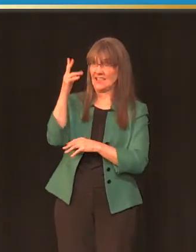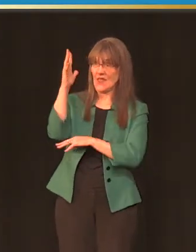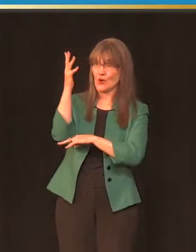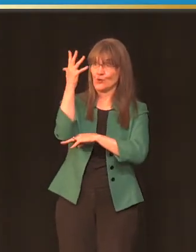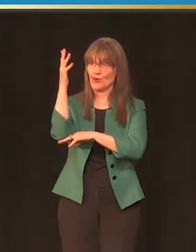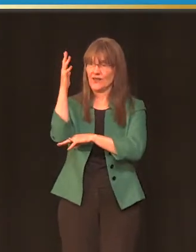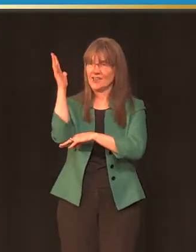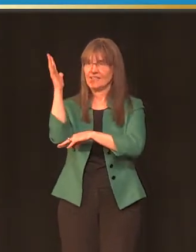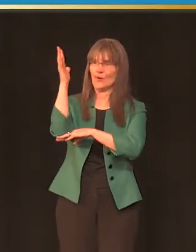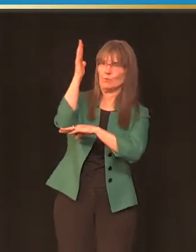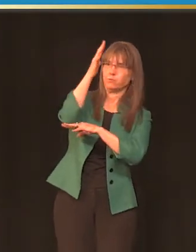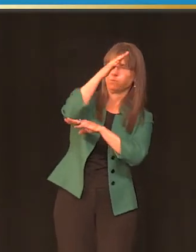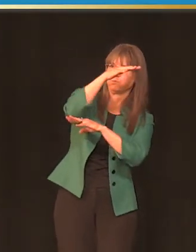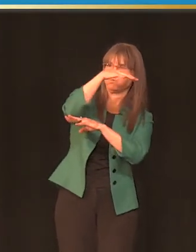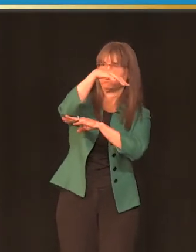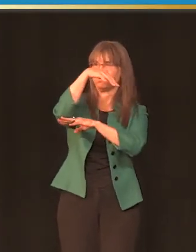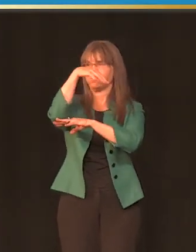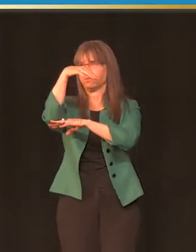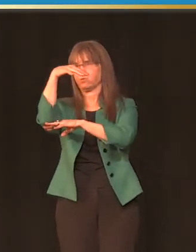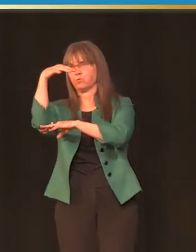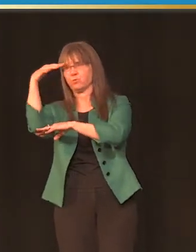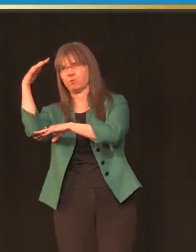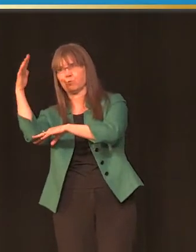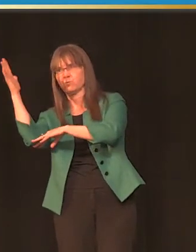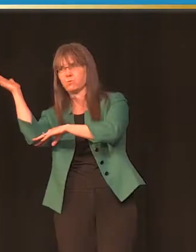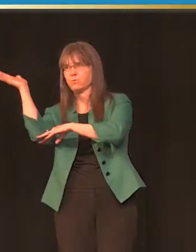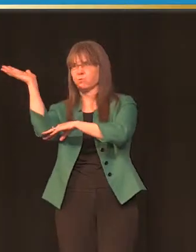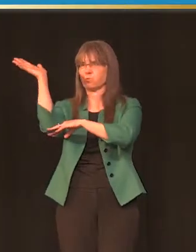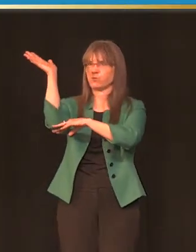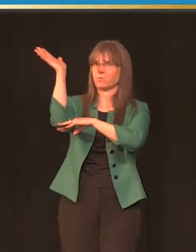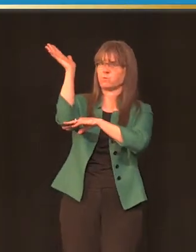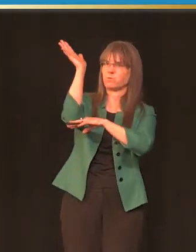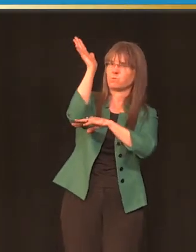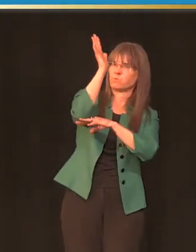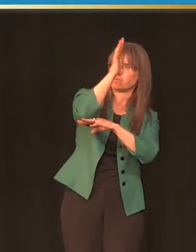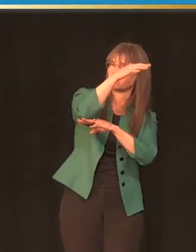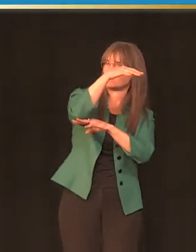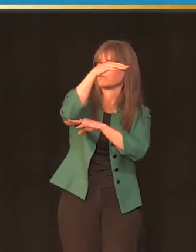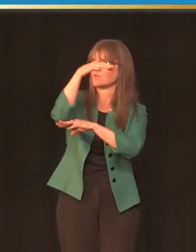large storms, palm trees tend to sway?